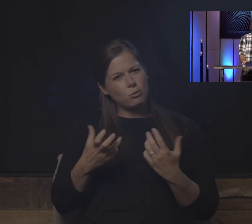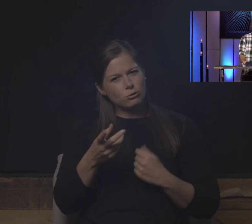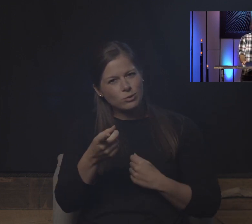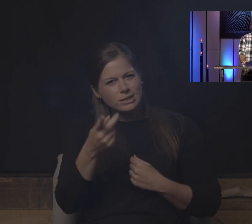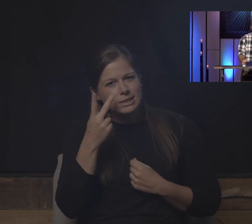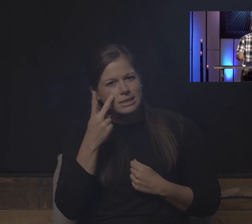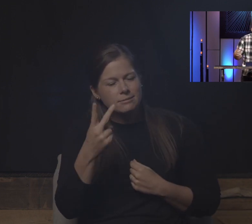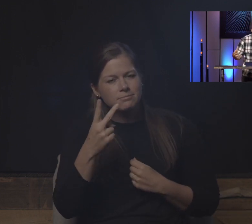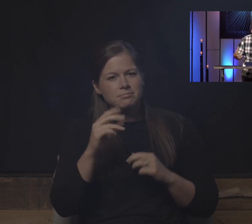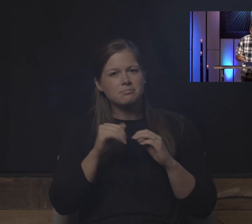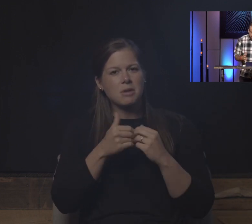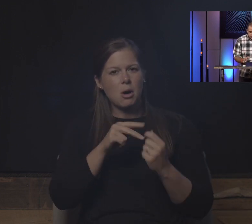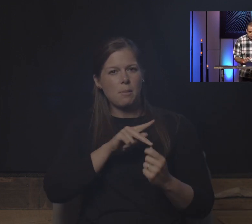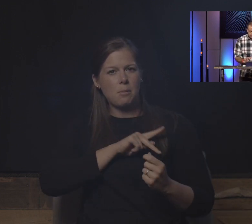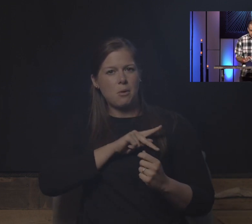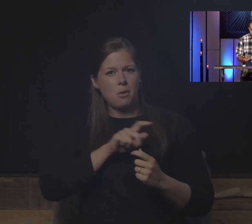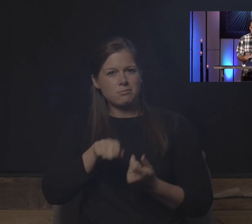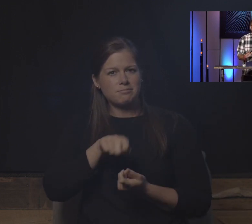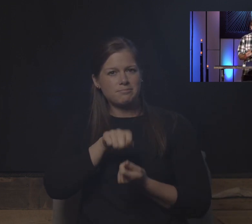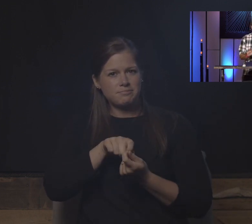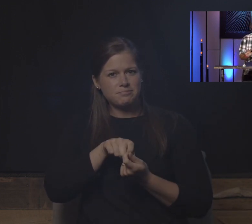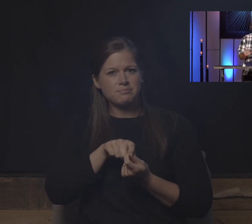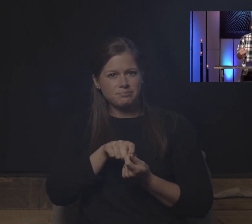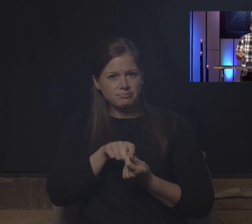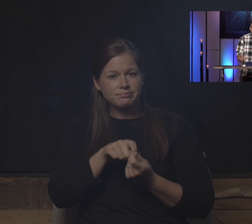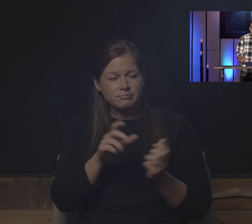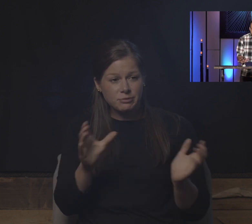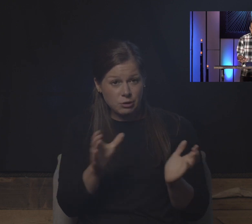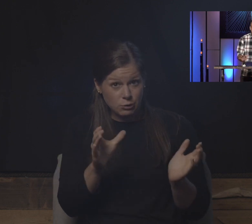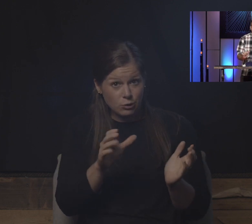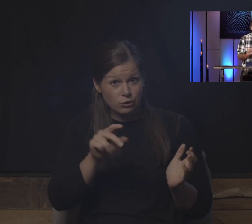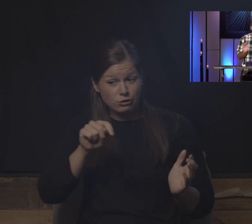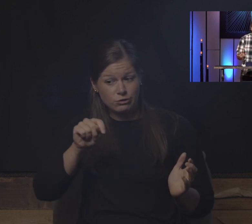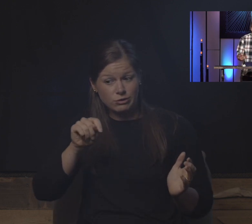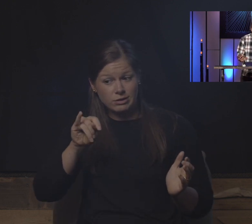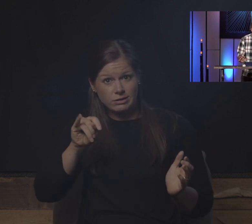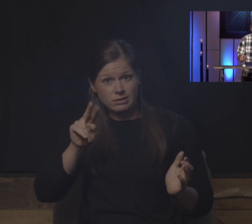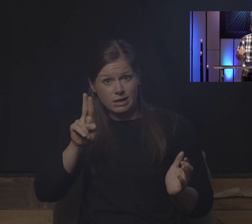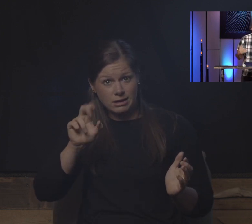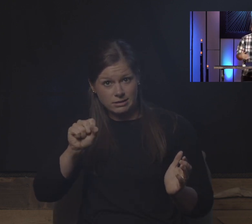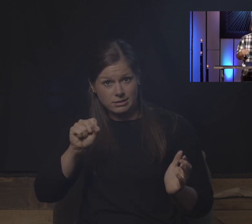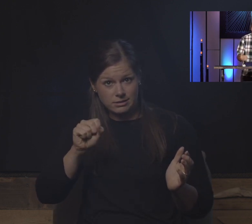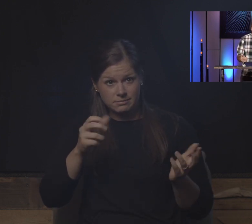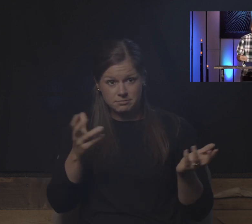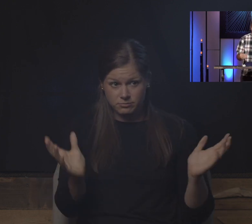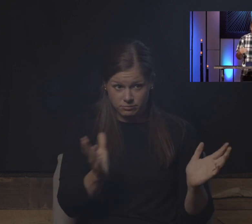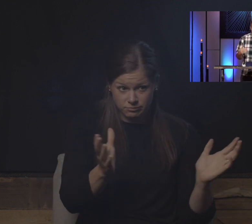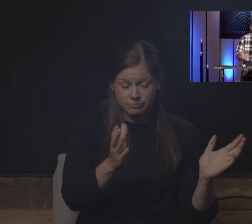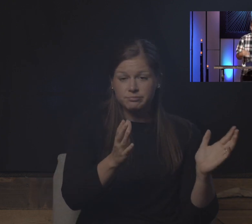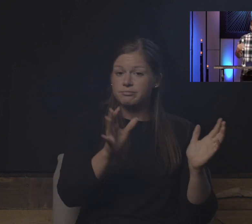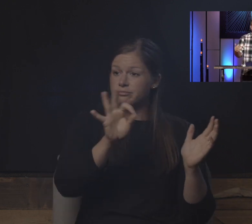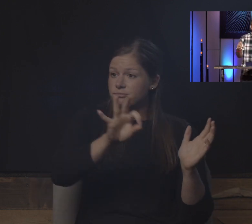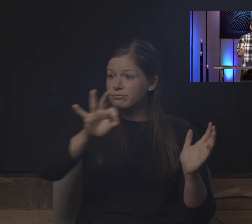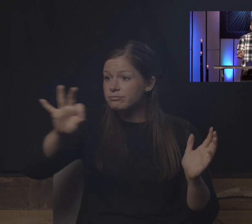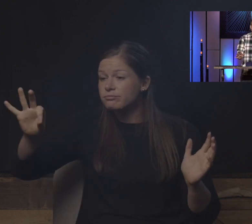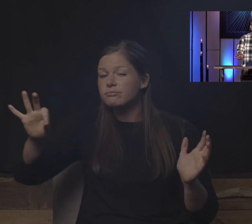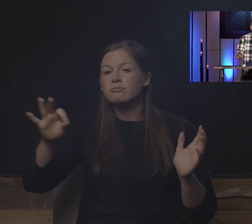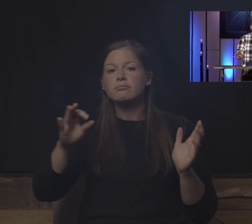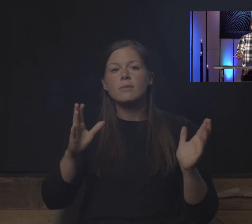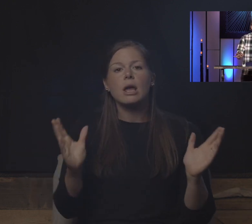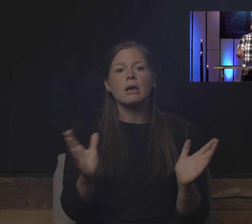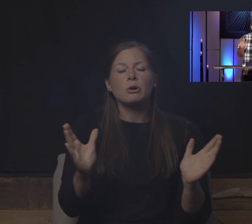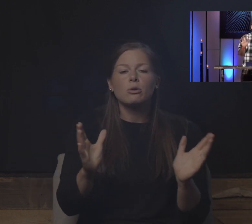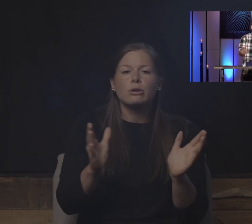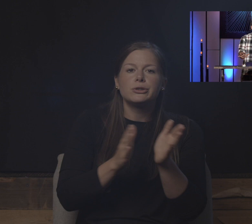this. How does he motivate Christians, the ones that he pastored, how did he motivate them to live lives that make the truth